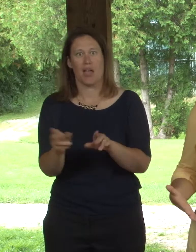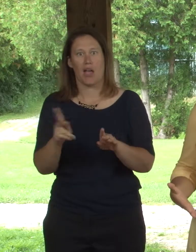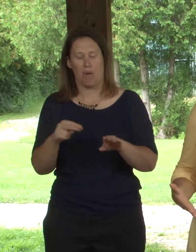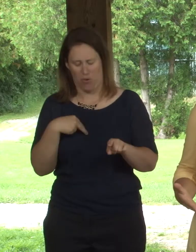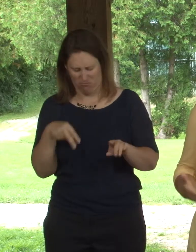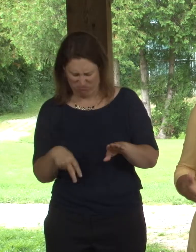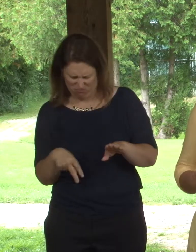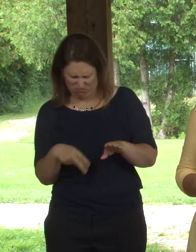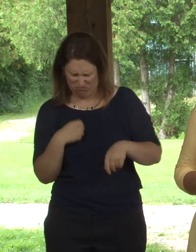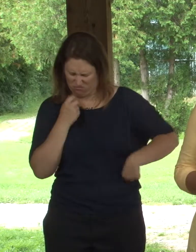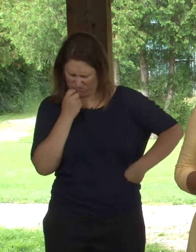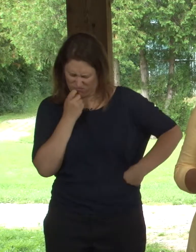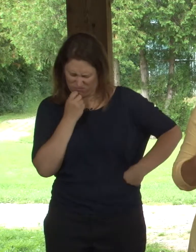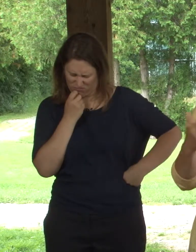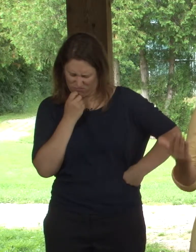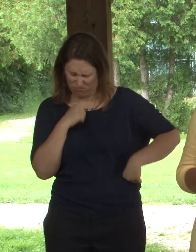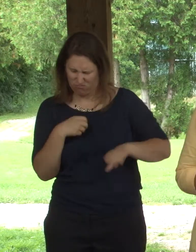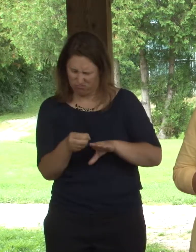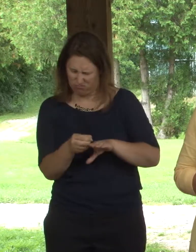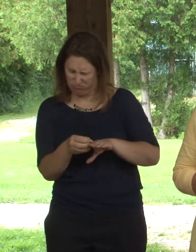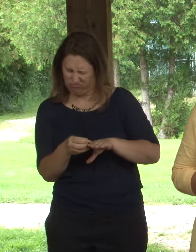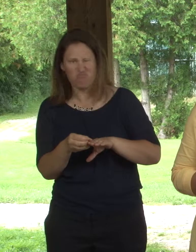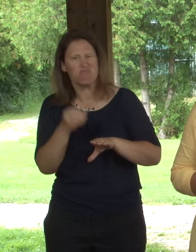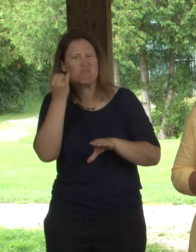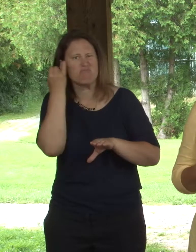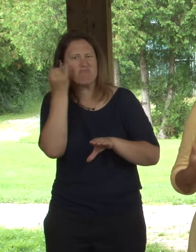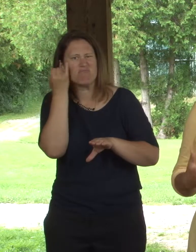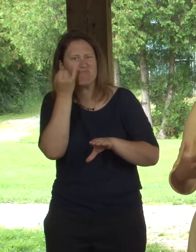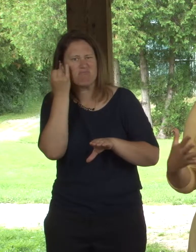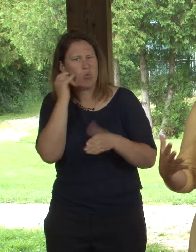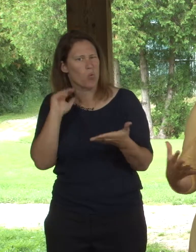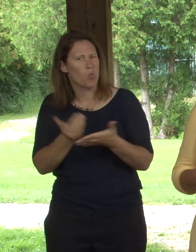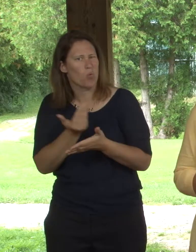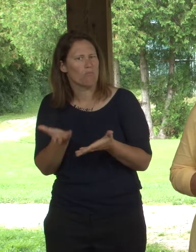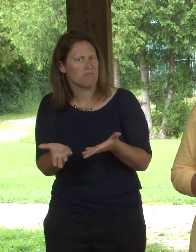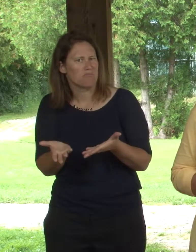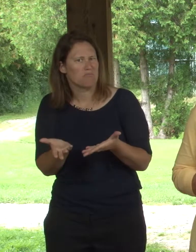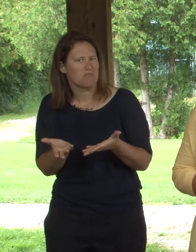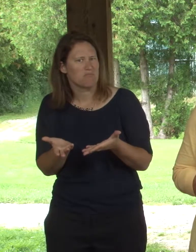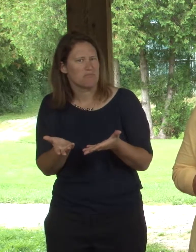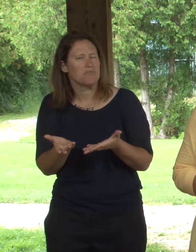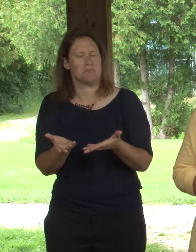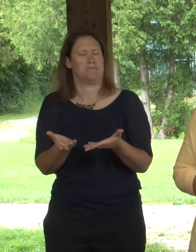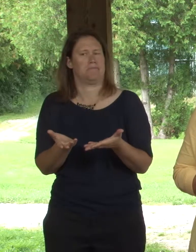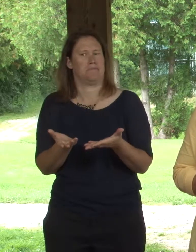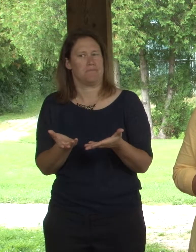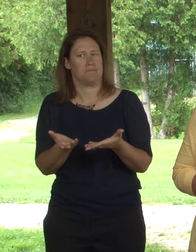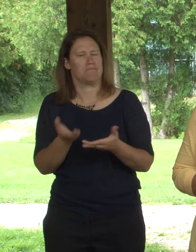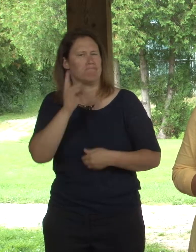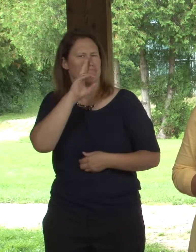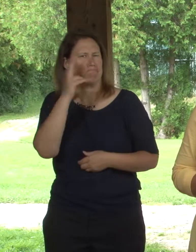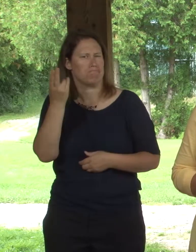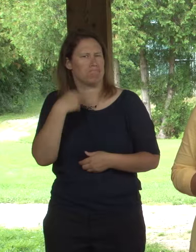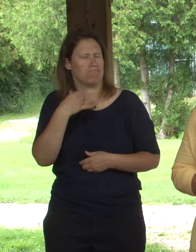say, now that I didn't have before, and it is an unusual change to an